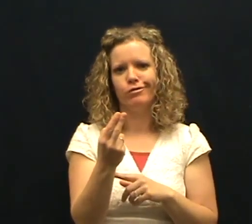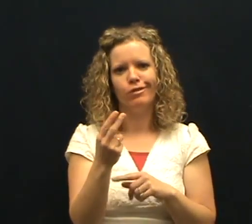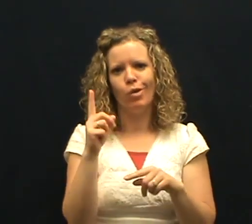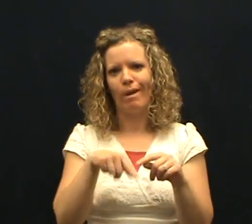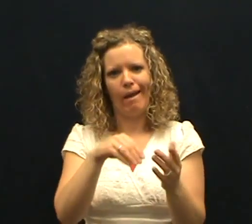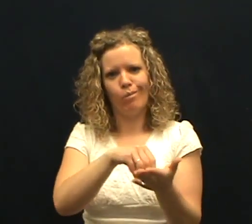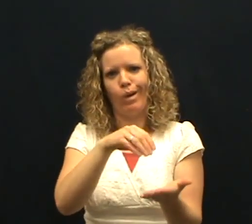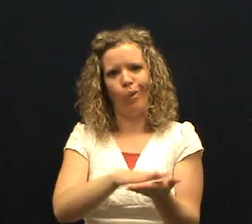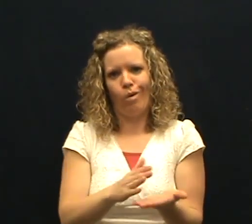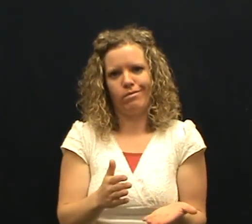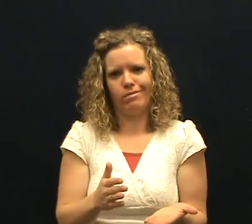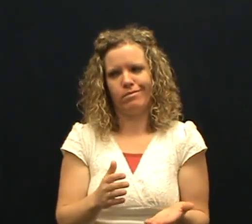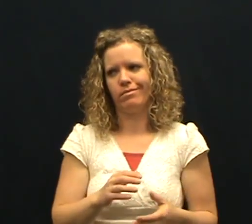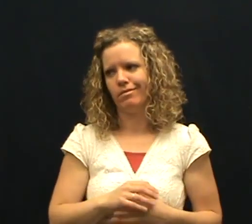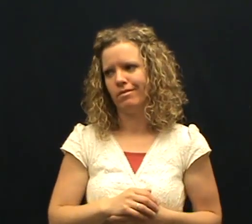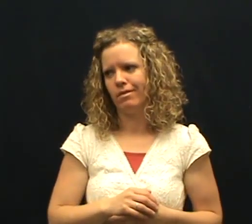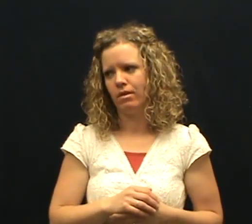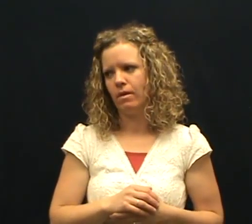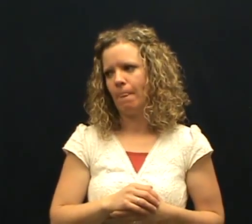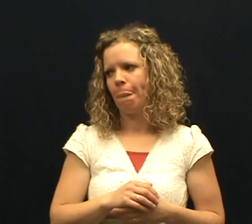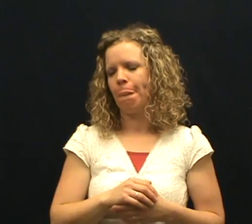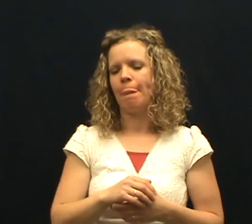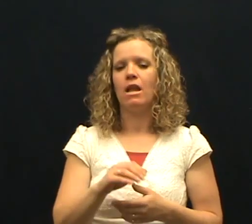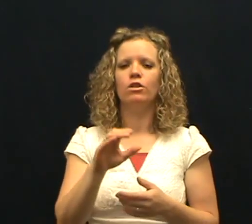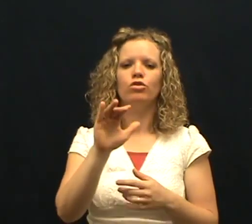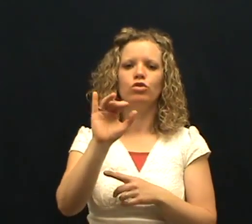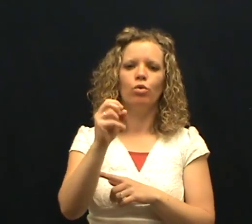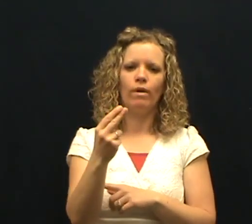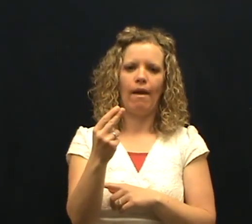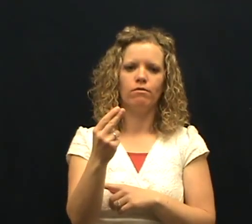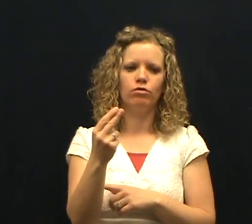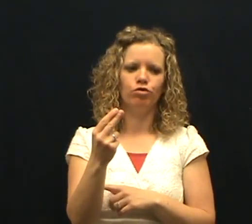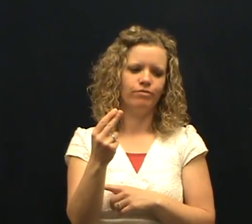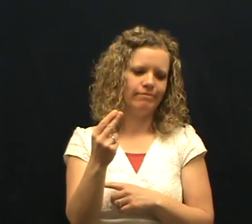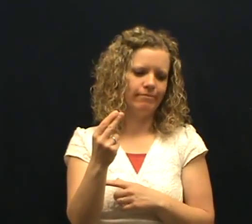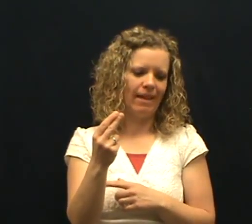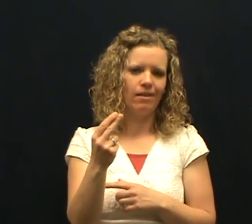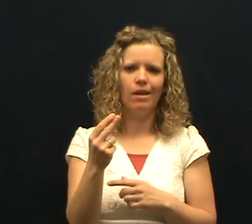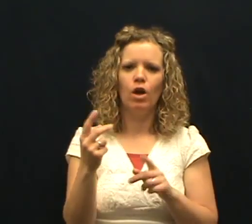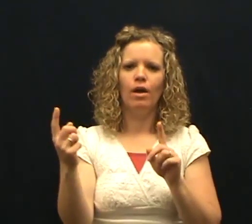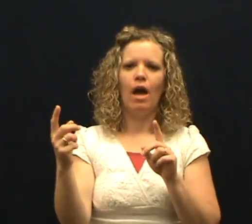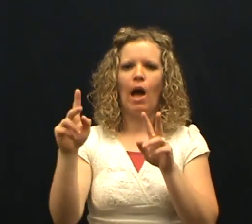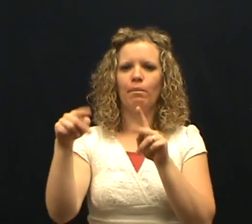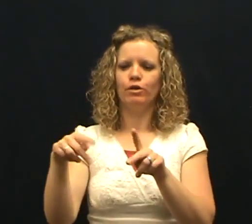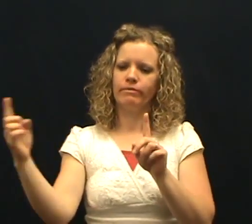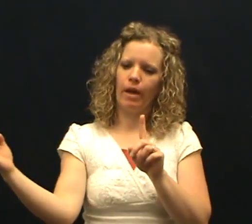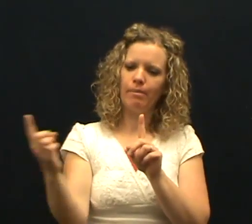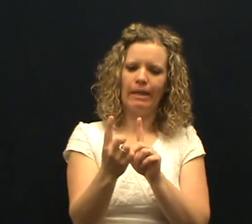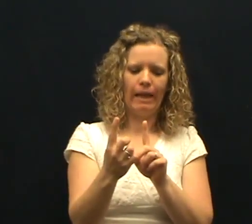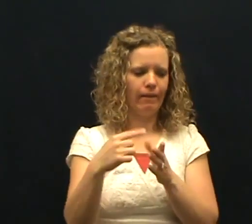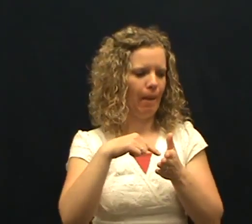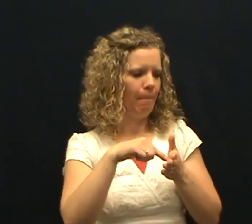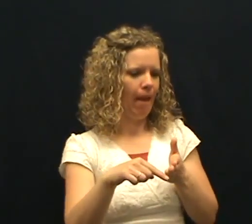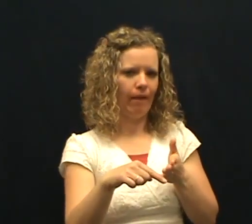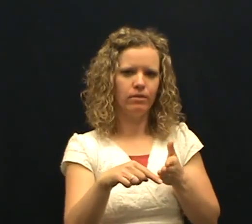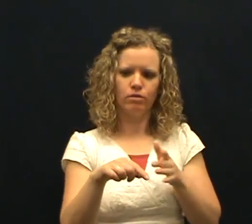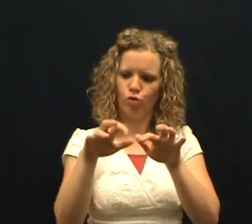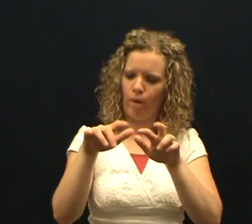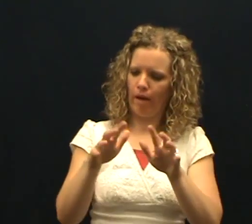So let's look at cash received in person, by a person like a cashier or something like that. We have to segregate